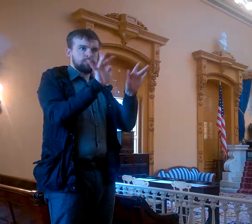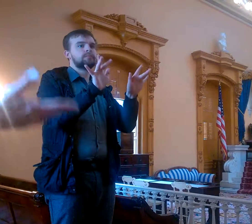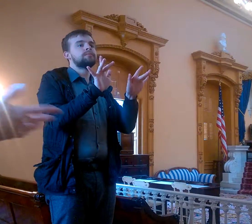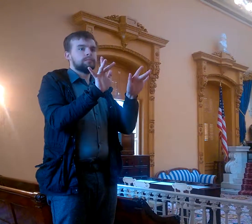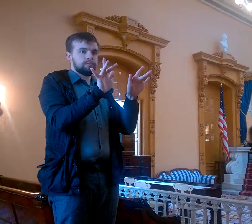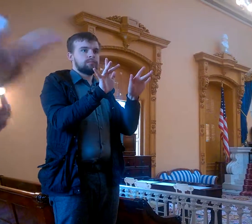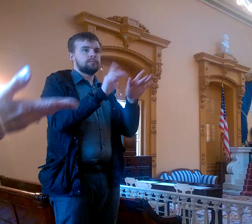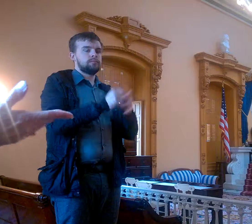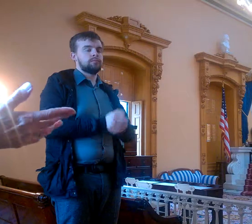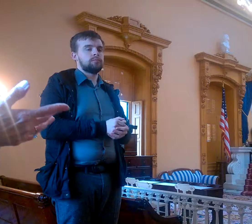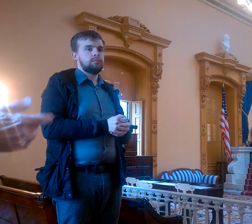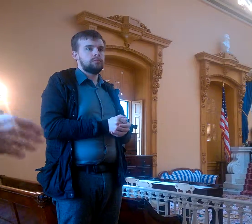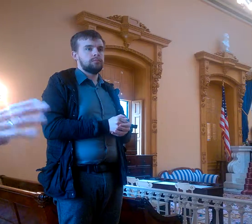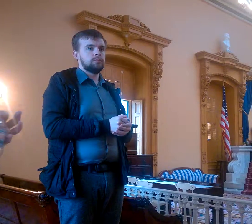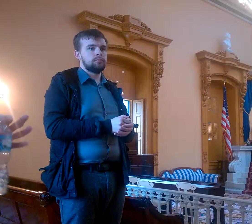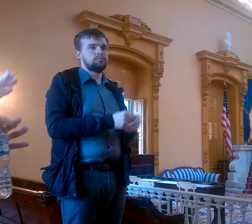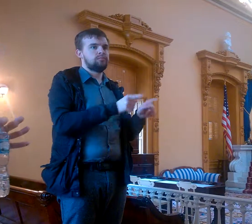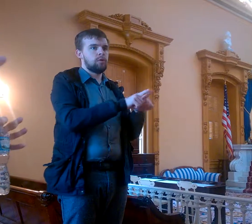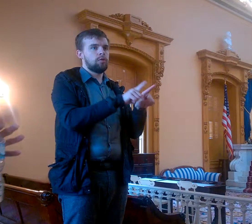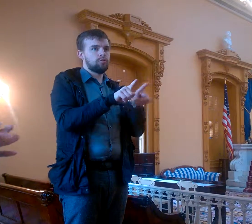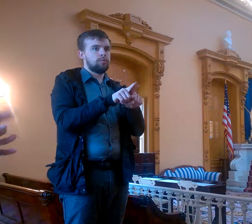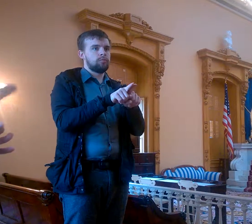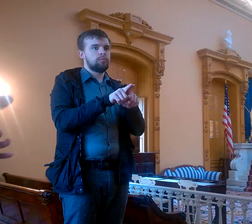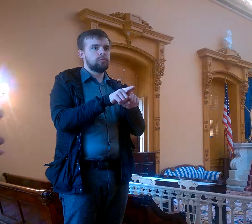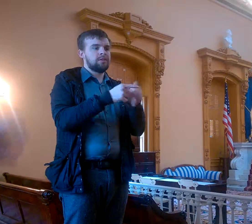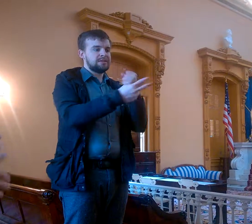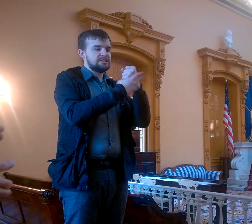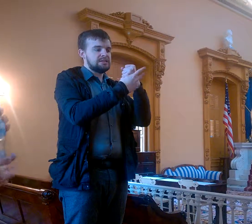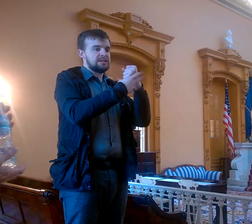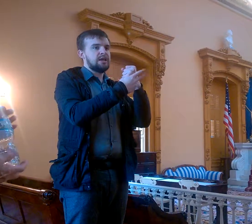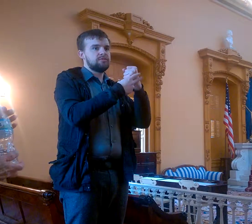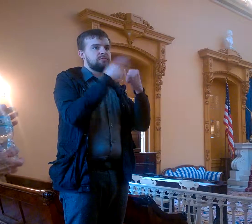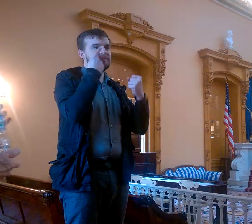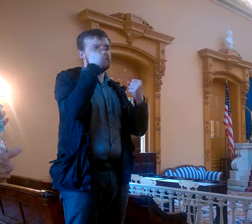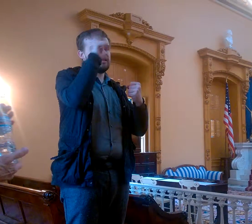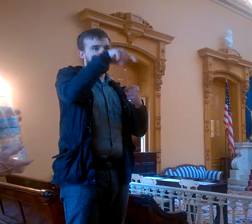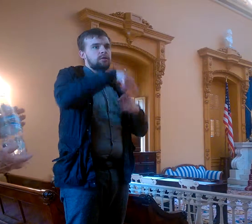course, they're also filming it, so they have this on record.